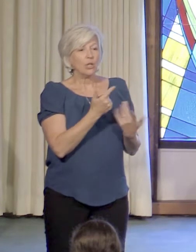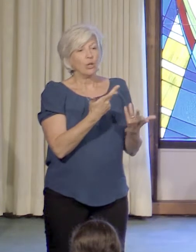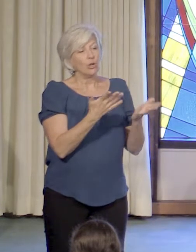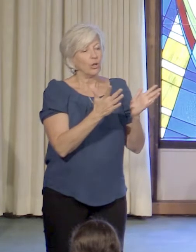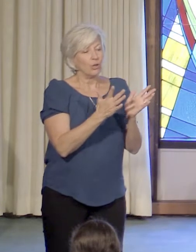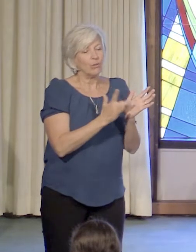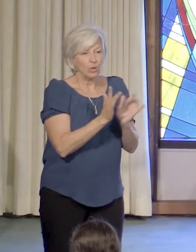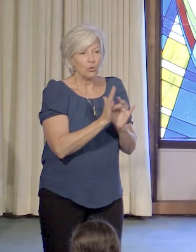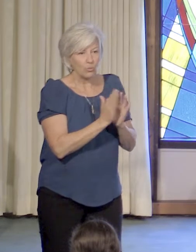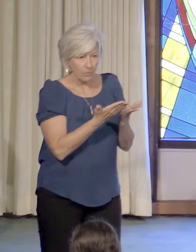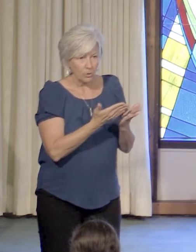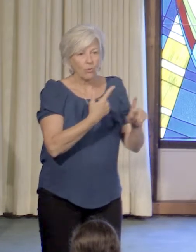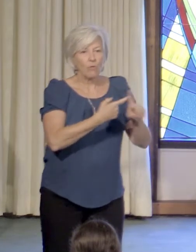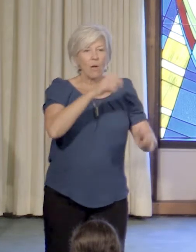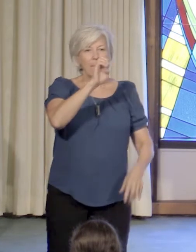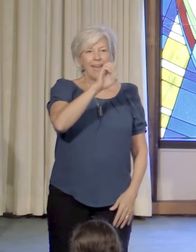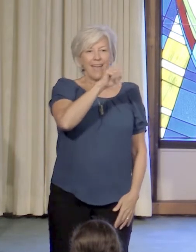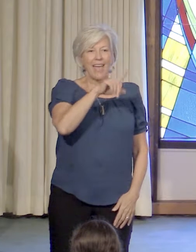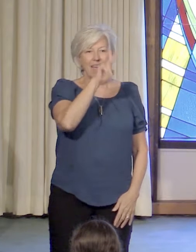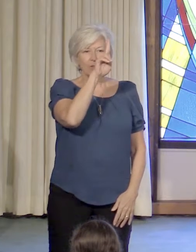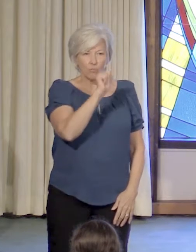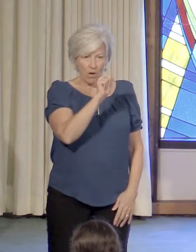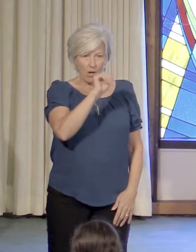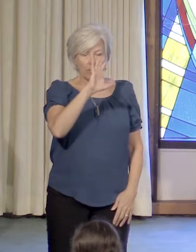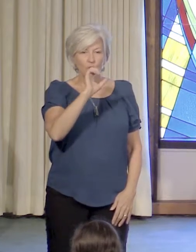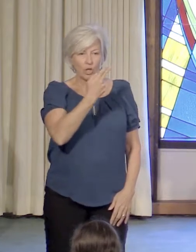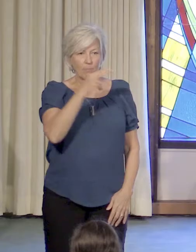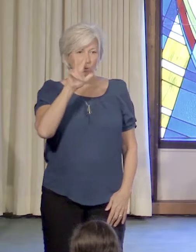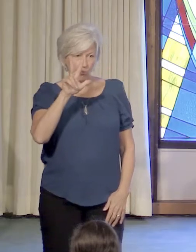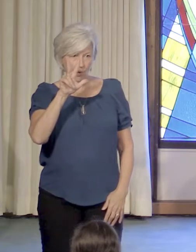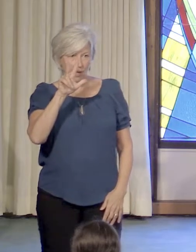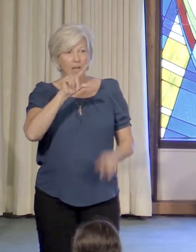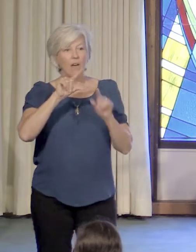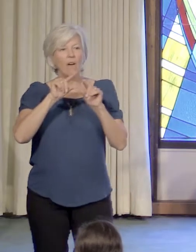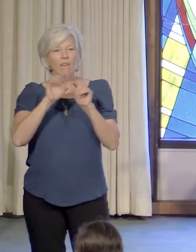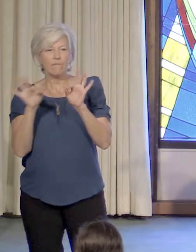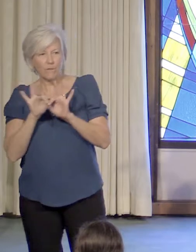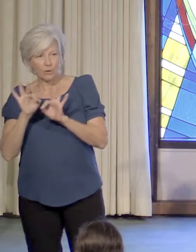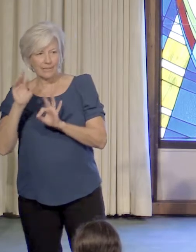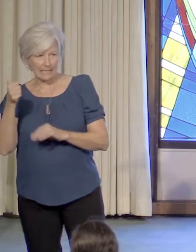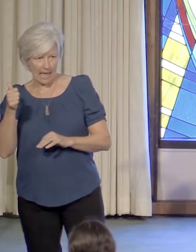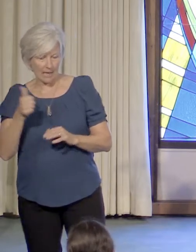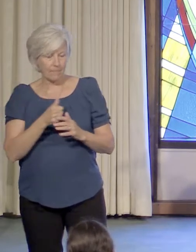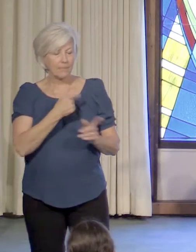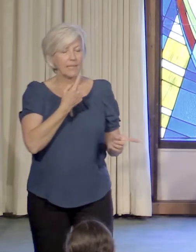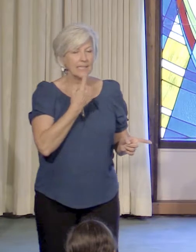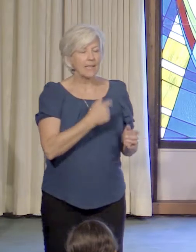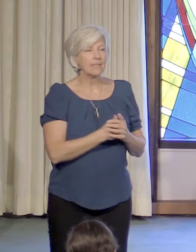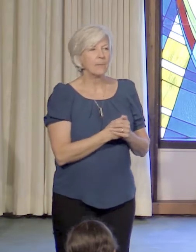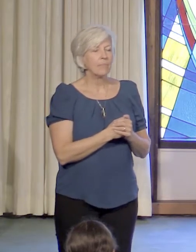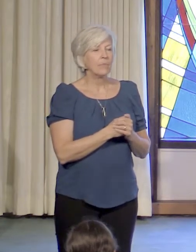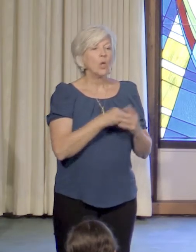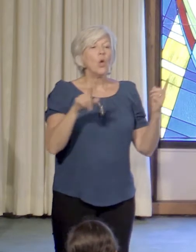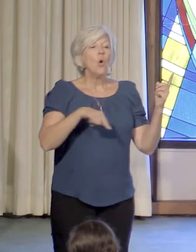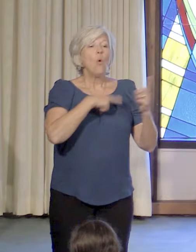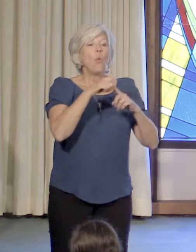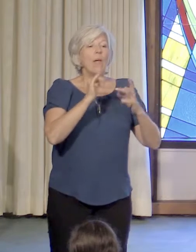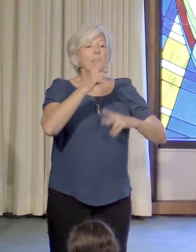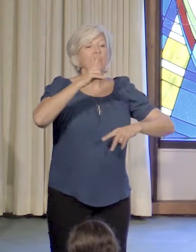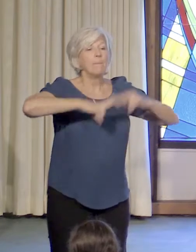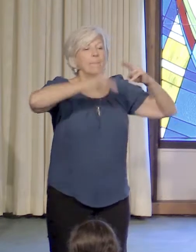of it. This is from Ezra chapter 3, verse 10. And it says, and when the